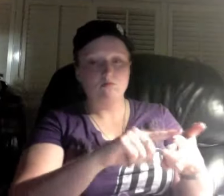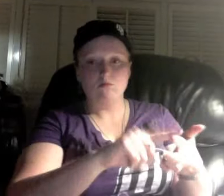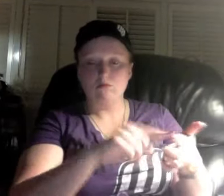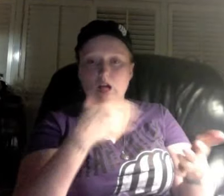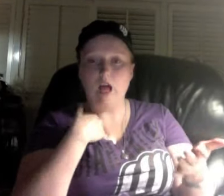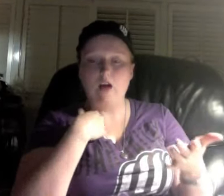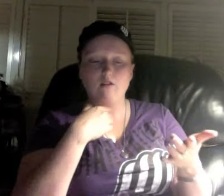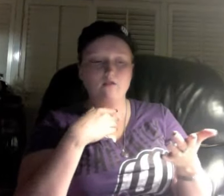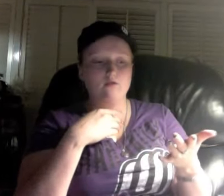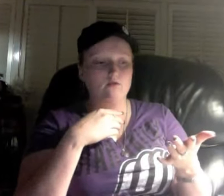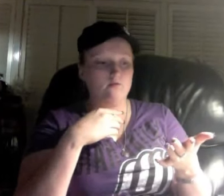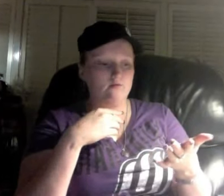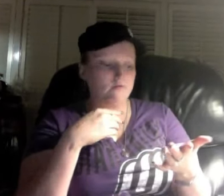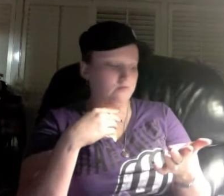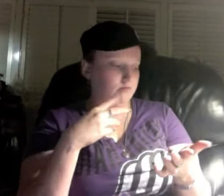And so I make sure all the kids have,